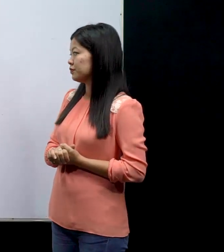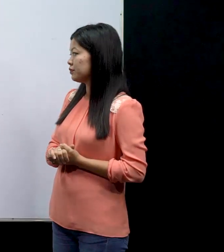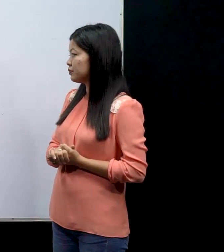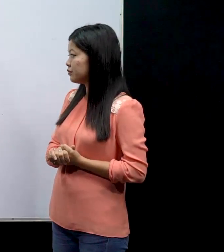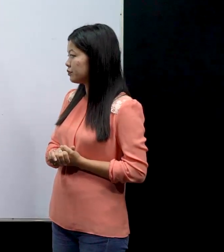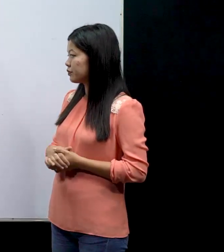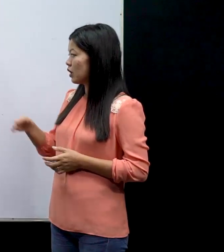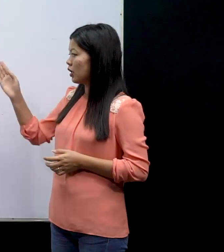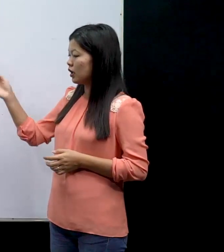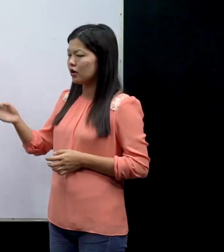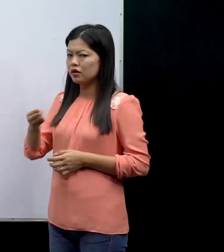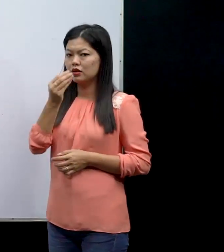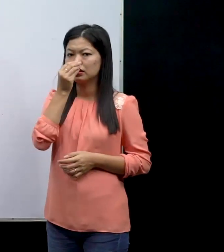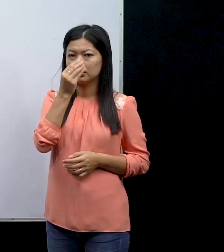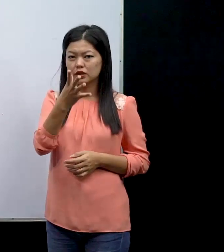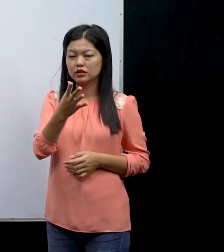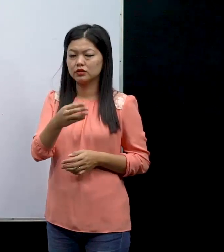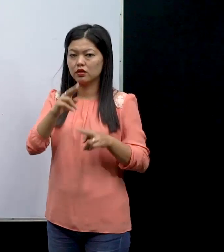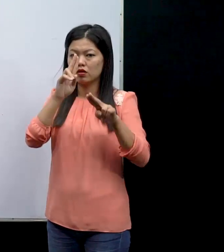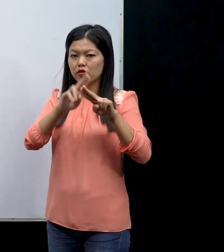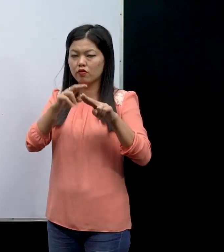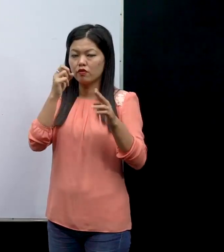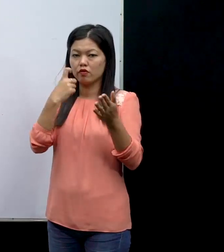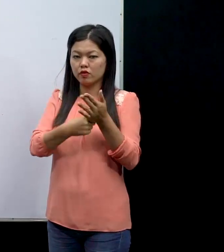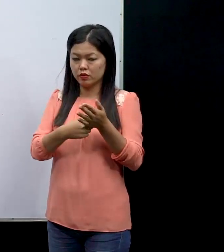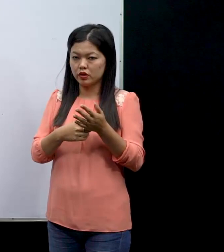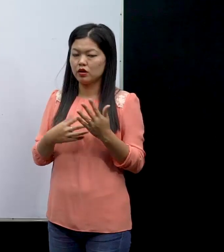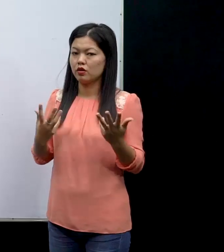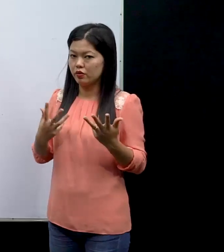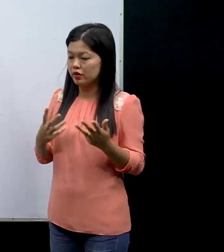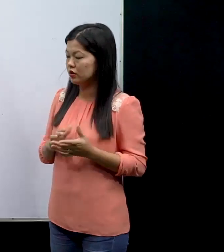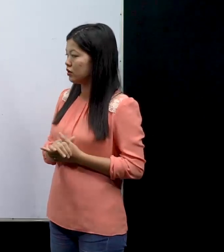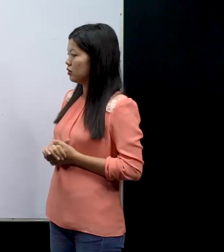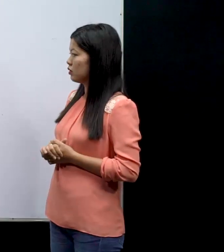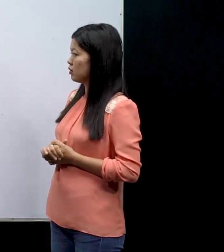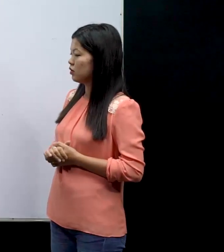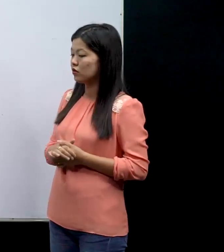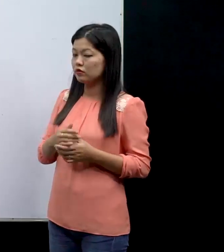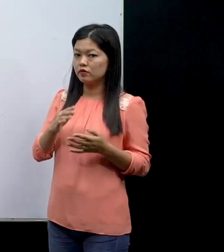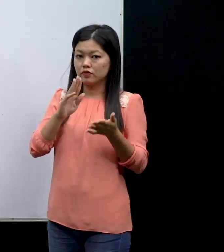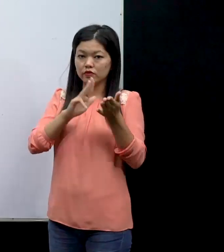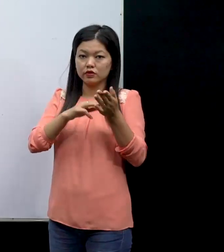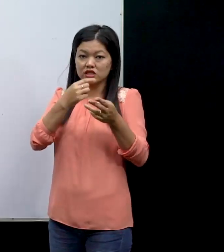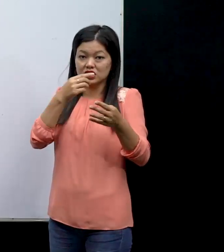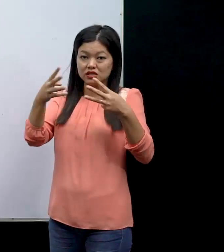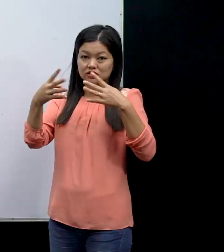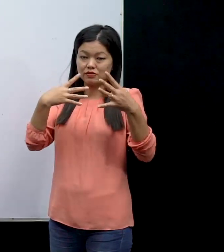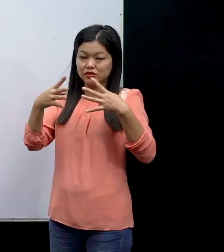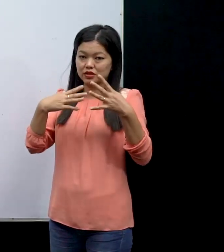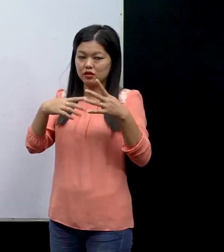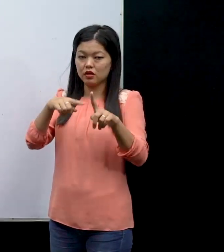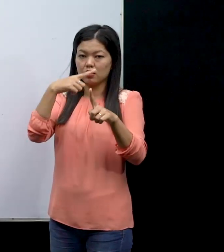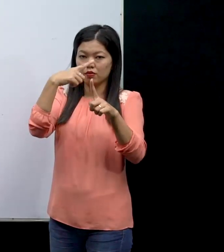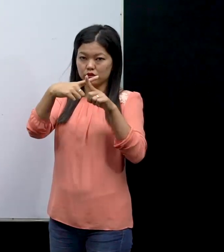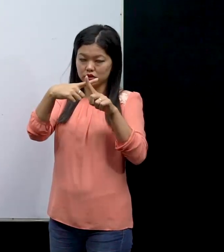the easy trick that I want to give you is that for metals, it will be a positive charge ion, and